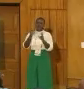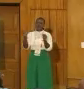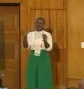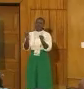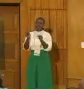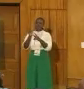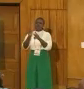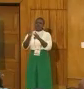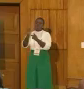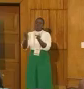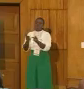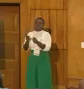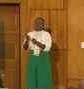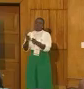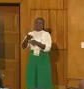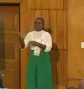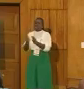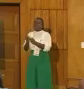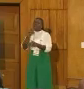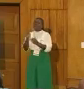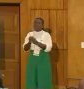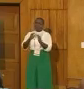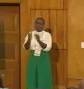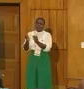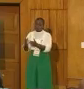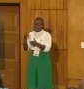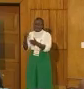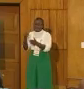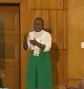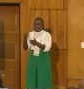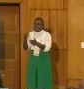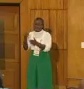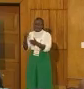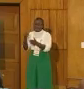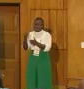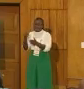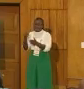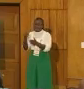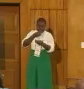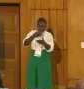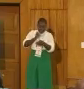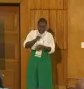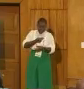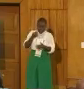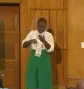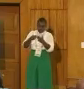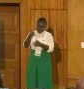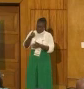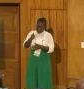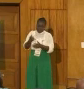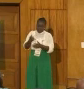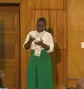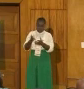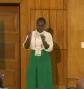to the table, let them tell us what they want, and then we'll go out and implement on their behalf. People living with HIV are very capable of advocating for themselves. They are